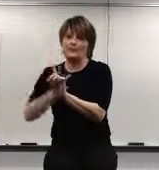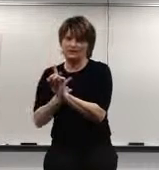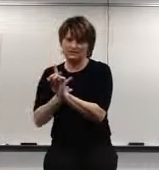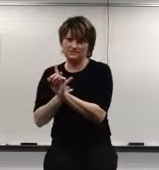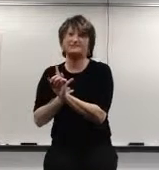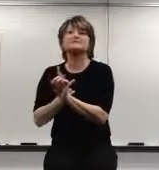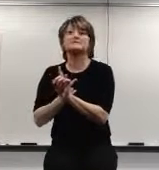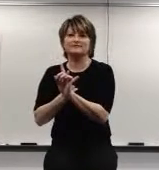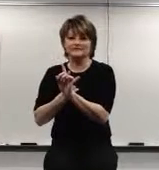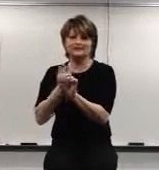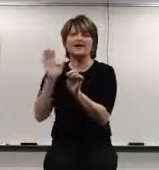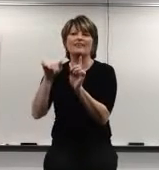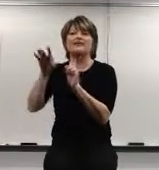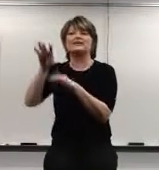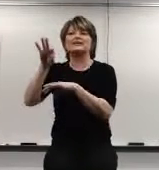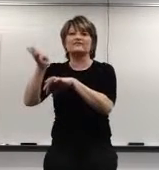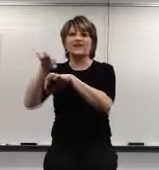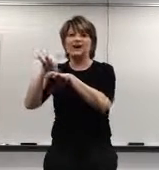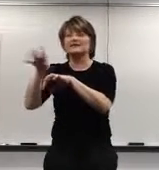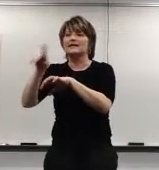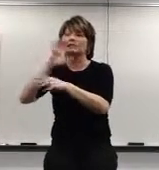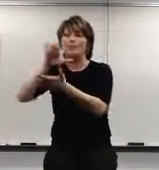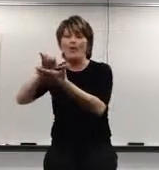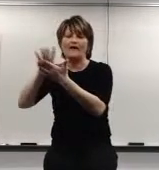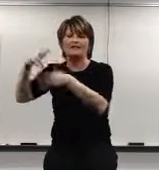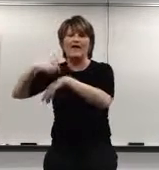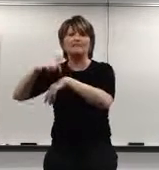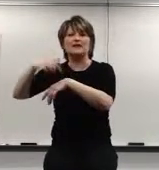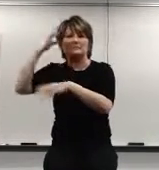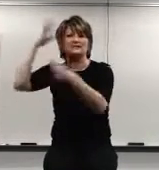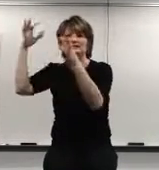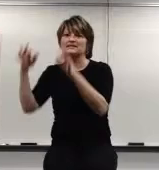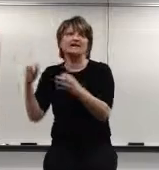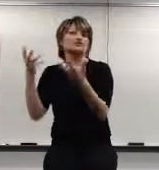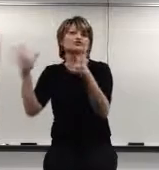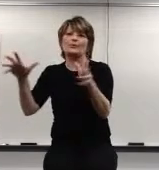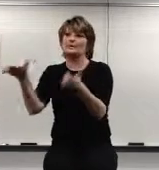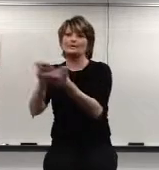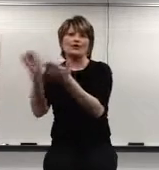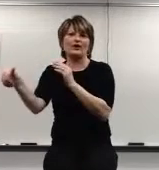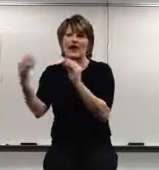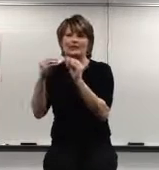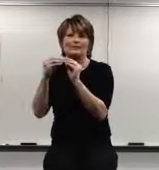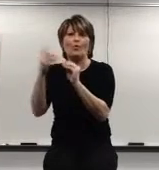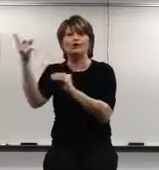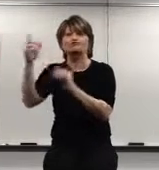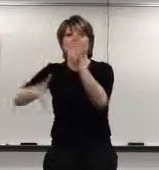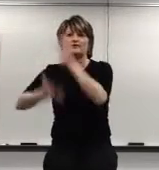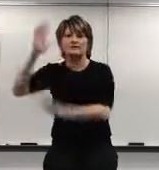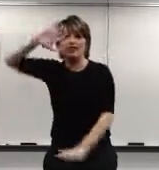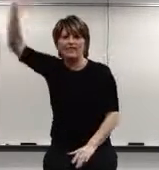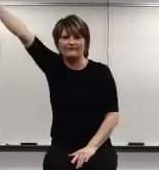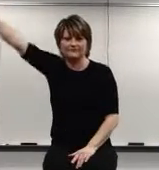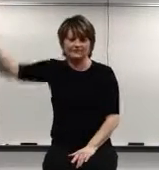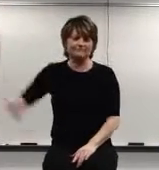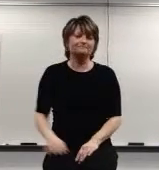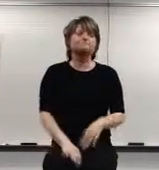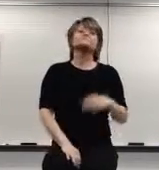So their marriage lasted like 3 months. His fiance decided she didn't want to be married to him anymore, and she